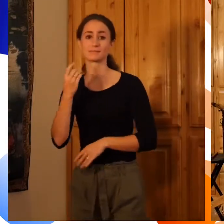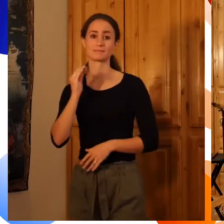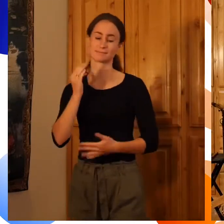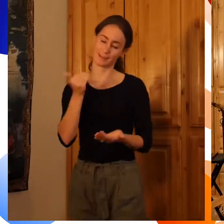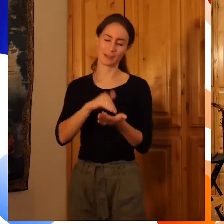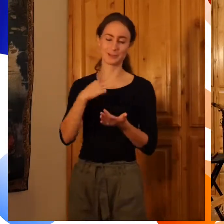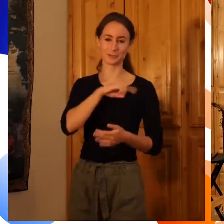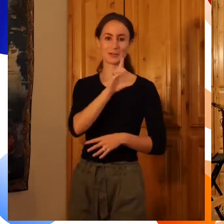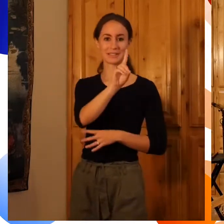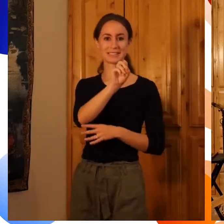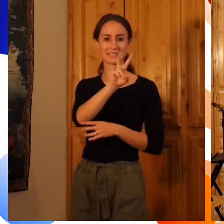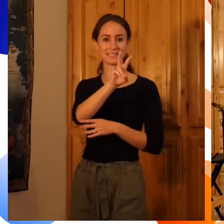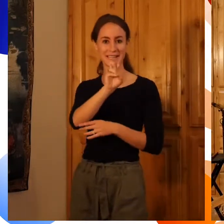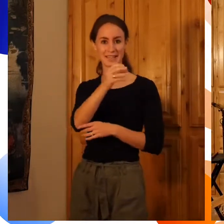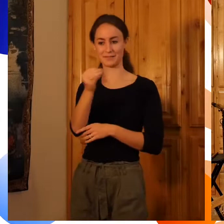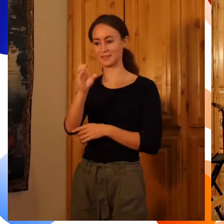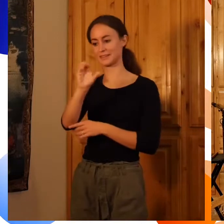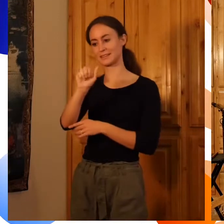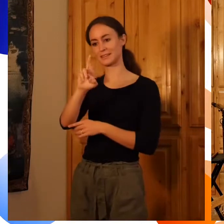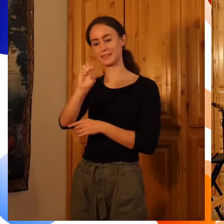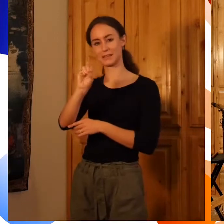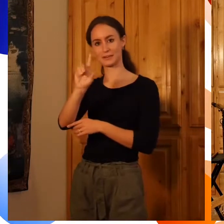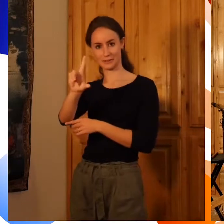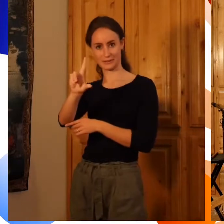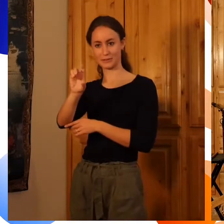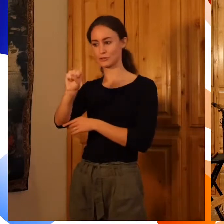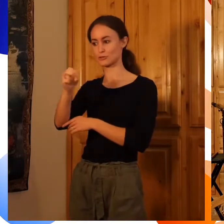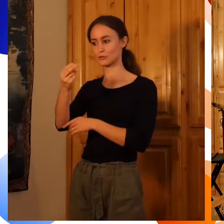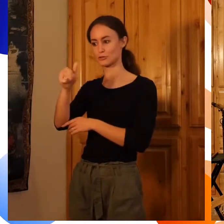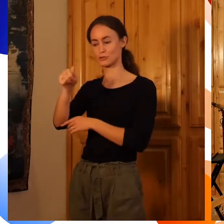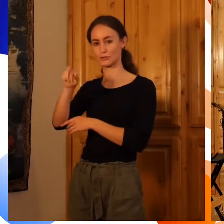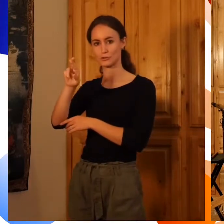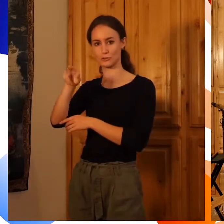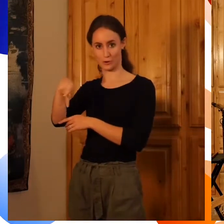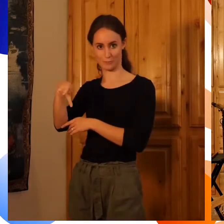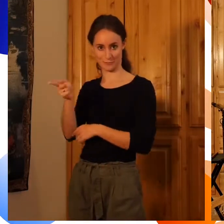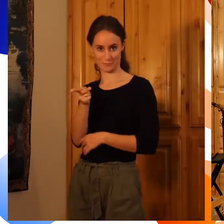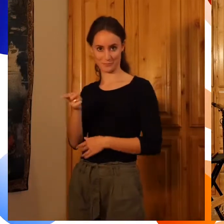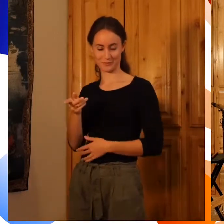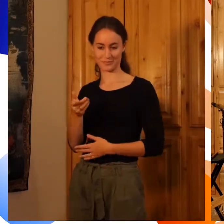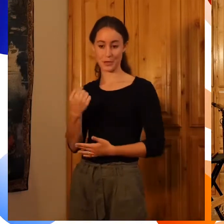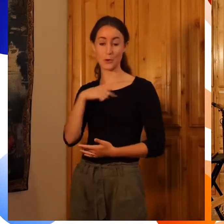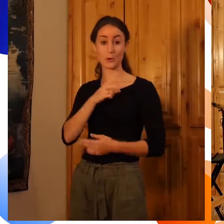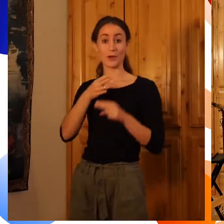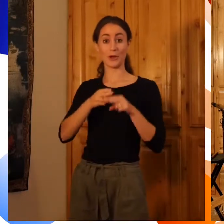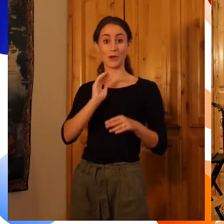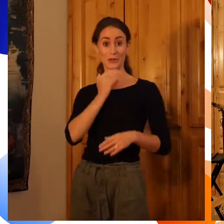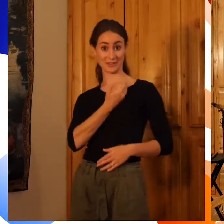we call ourselves Idlewild. I'm Idle, and she's Wild.